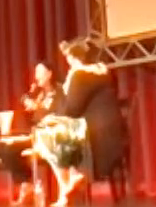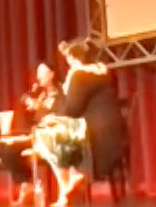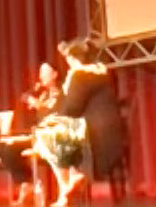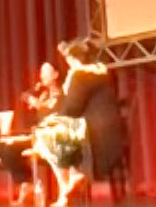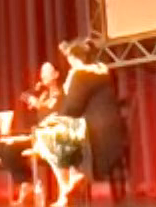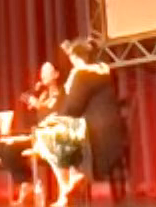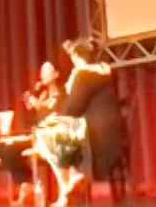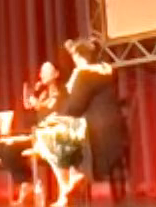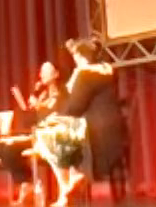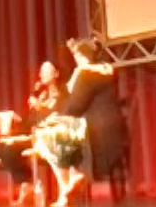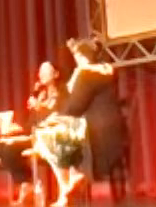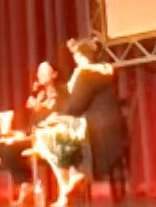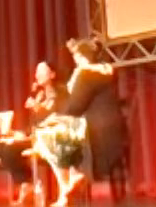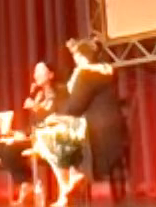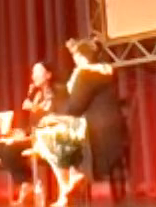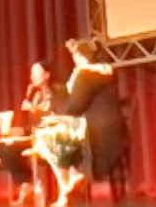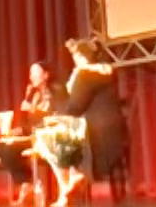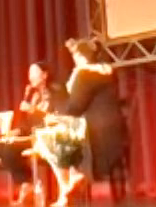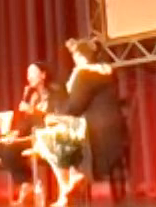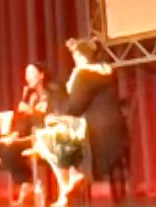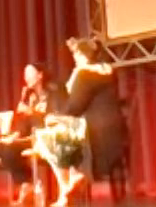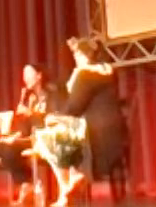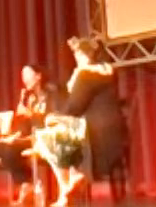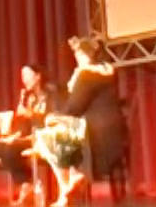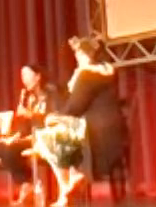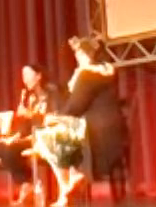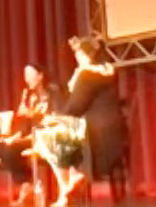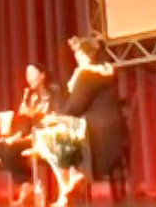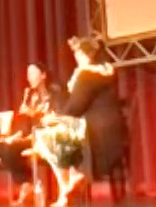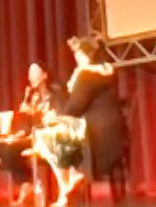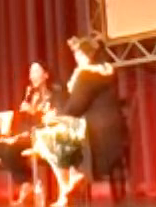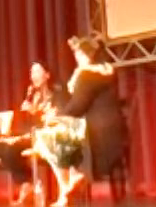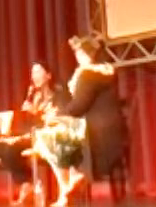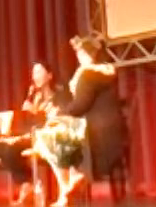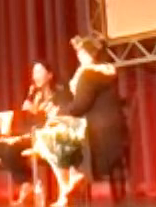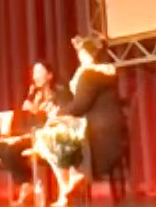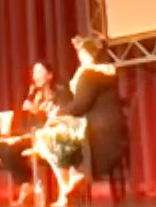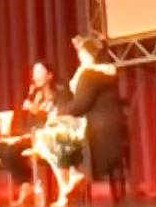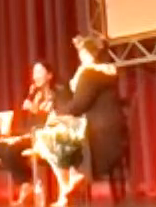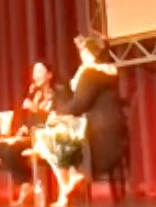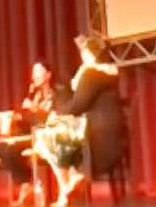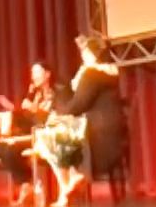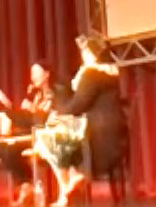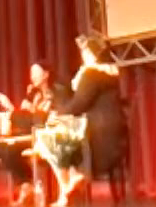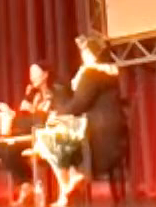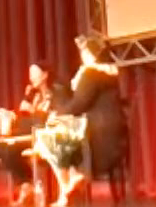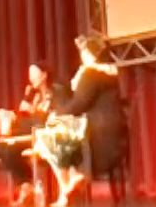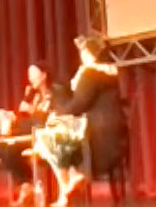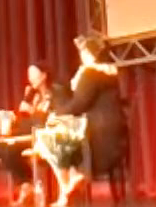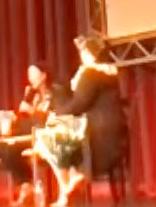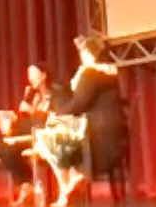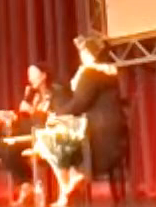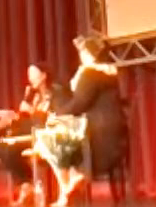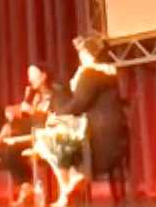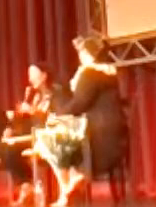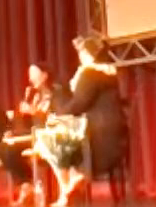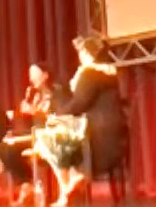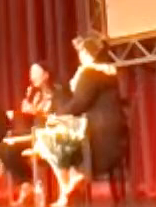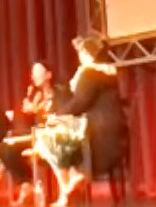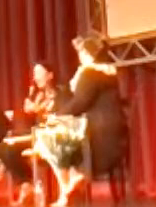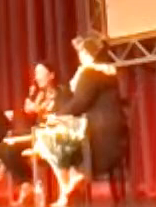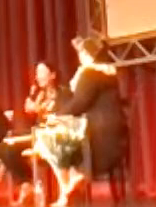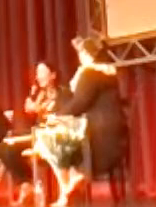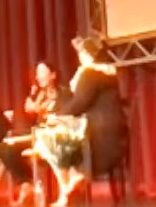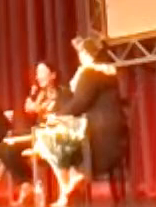I'll share that Perseverance Theater is based on the sacred homelands of the Akhon, the people's Akhon,